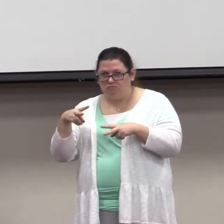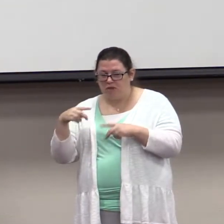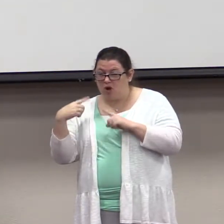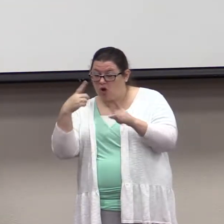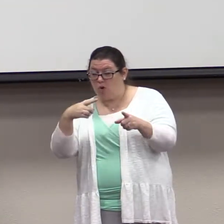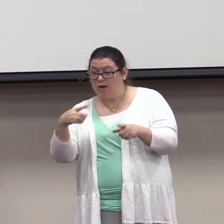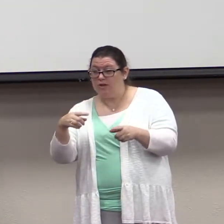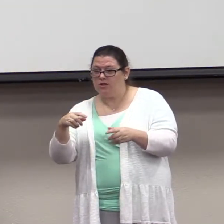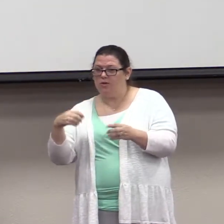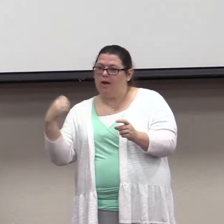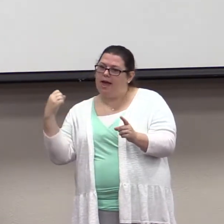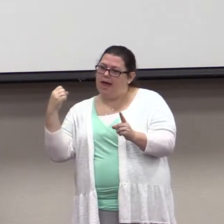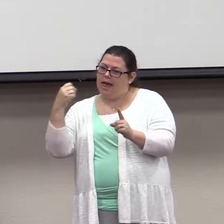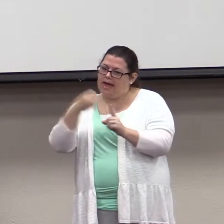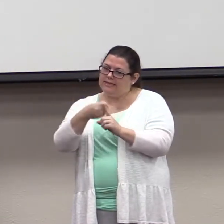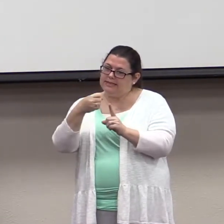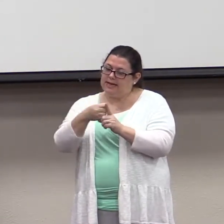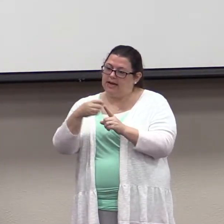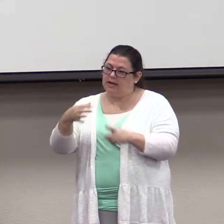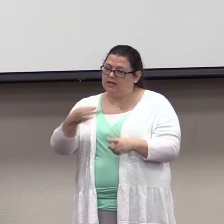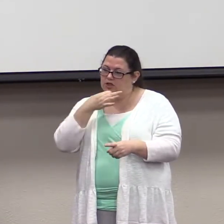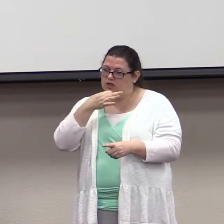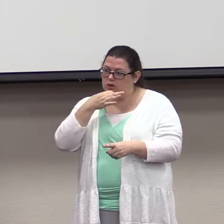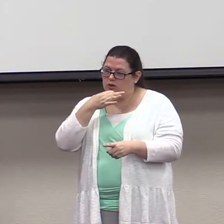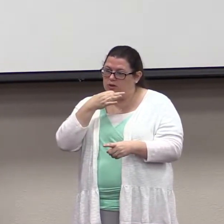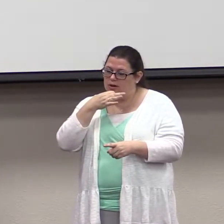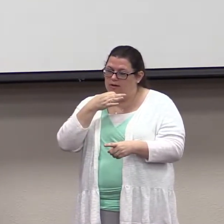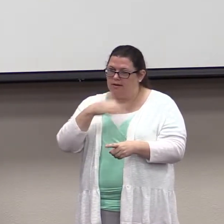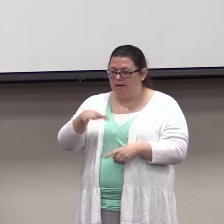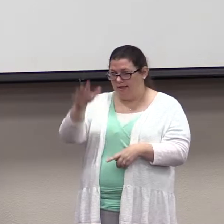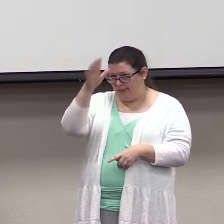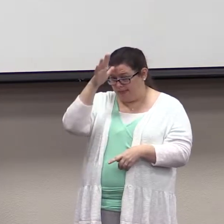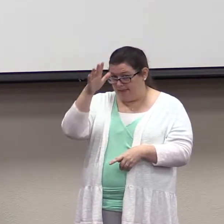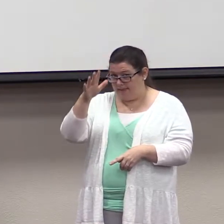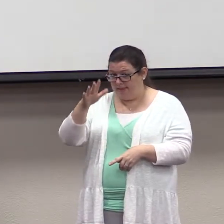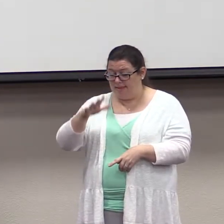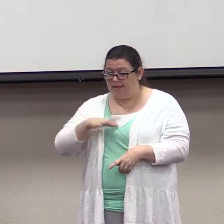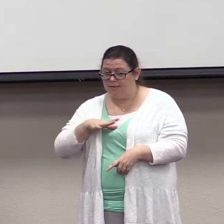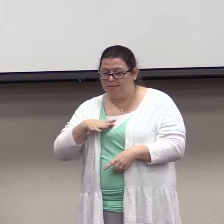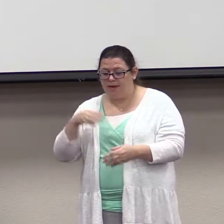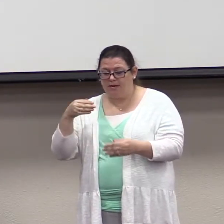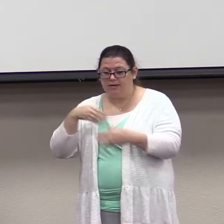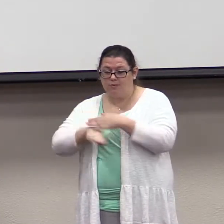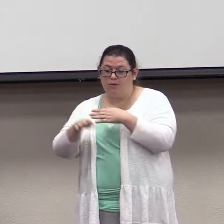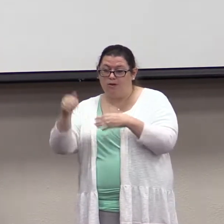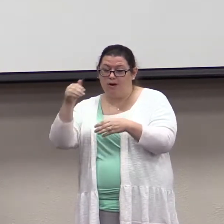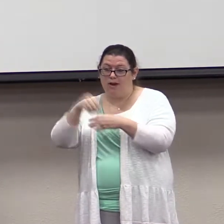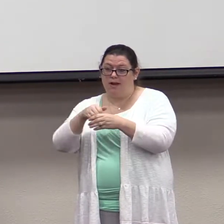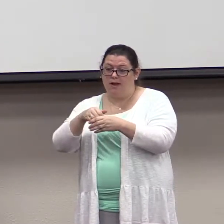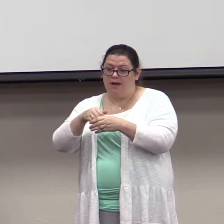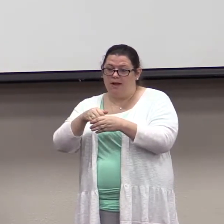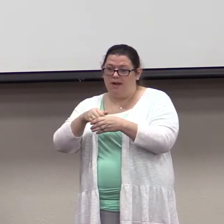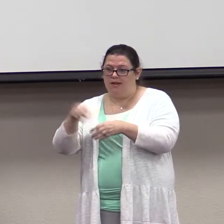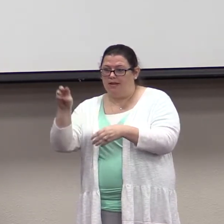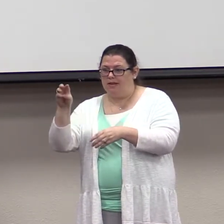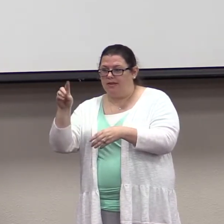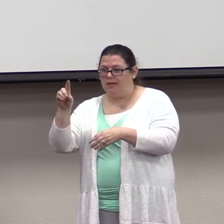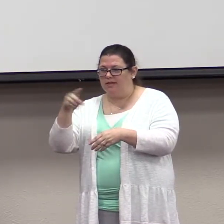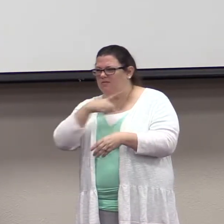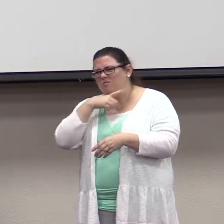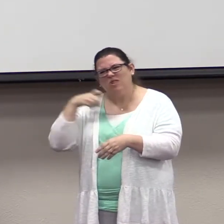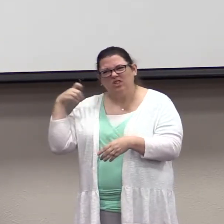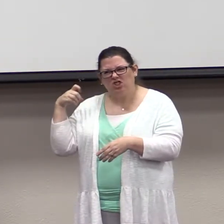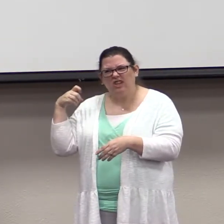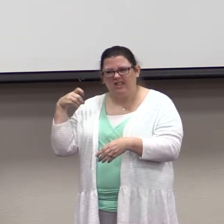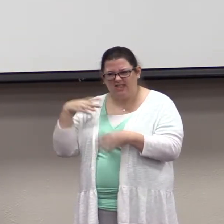that the males of Israel who have been born out in the wilderness these last 40 years have not been circumcised and need to be circumcised